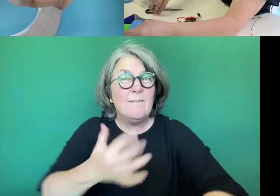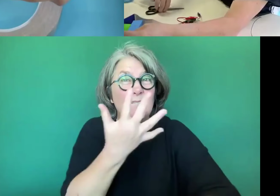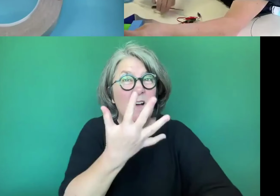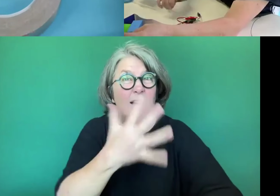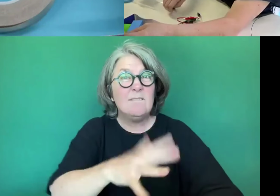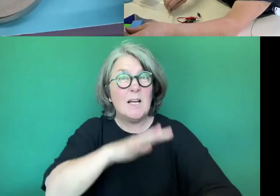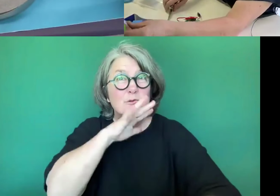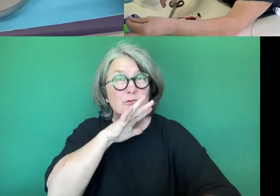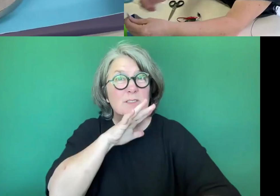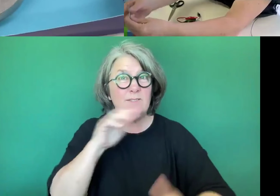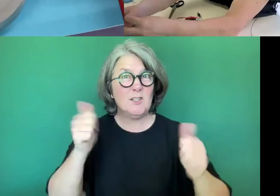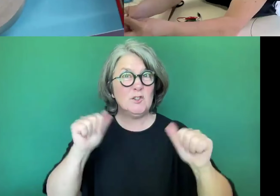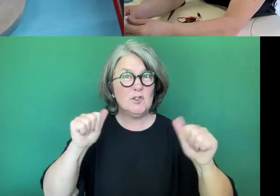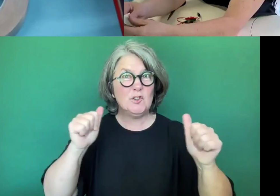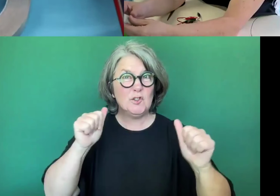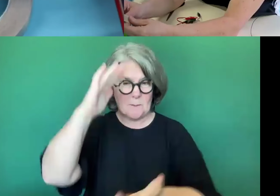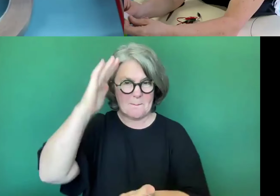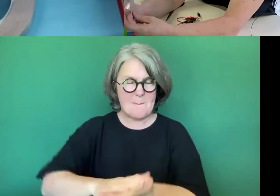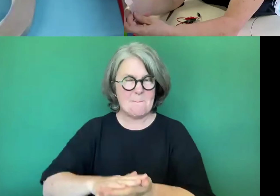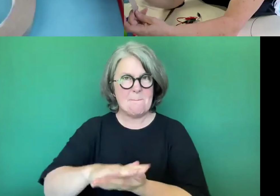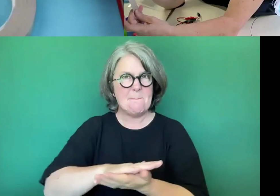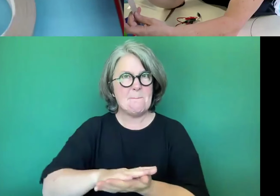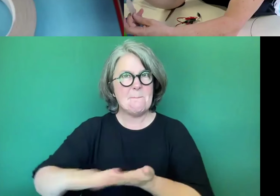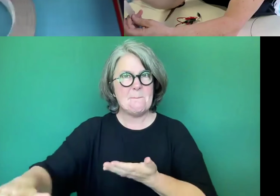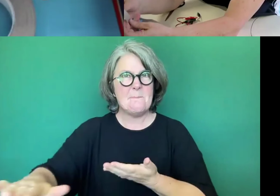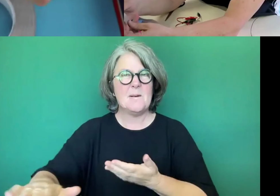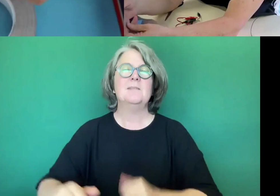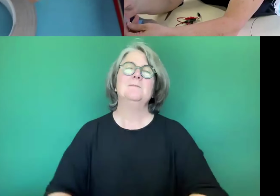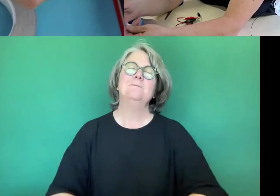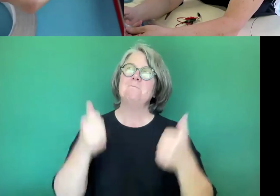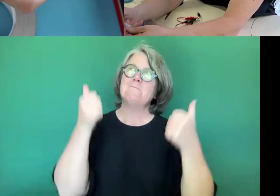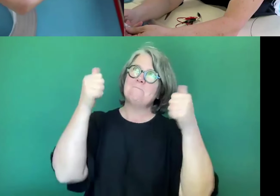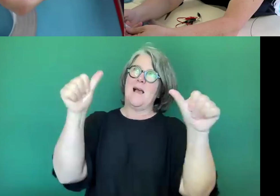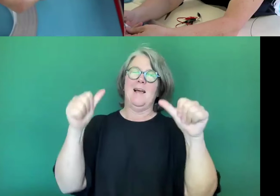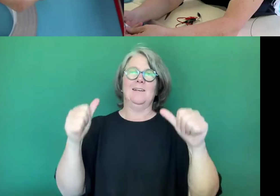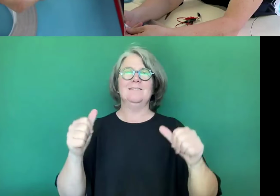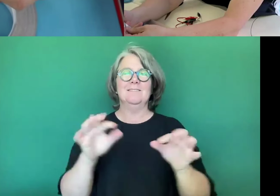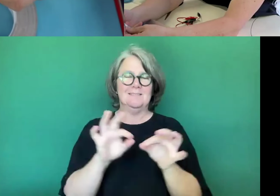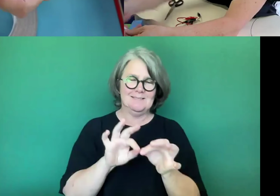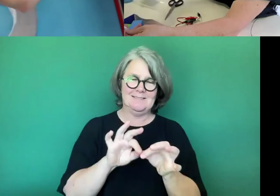Okay, now I got it free. Yay!